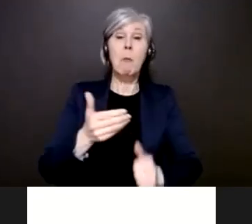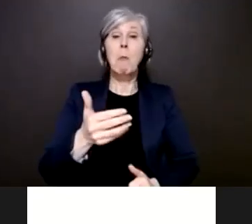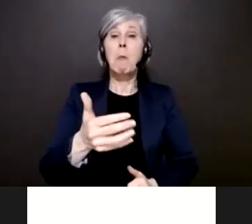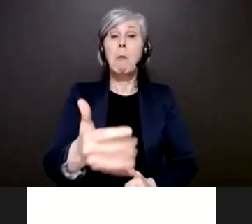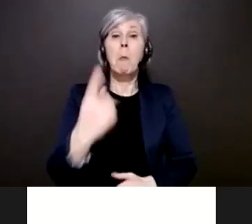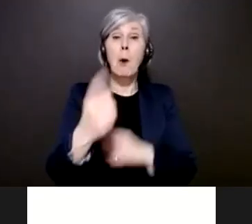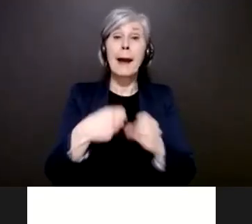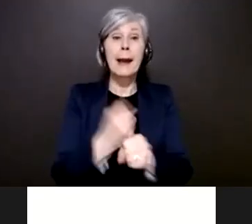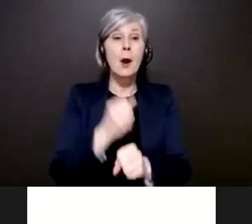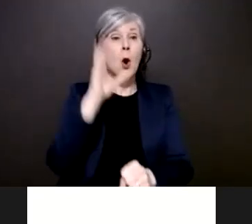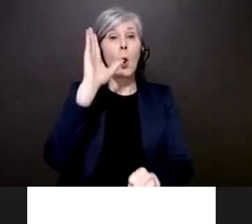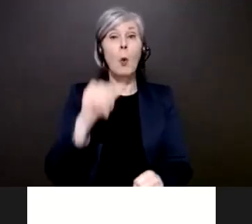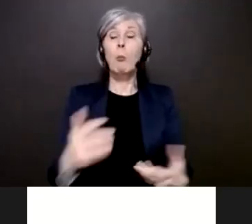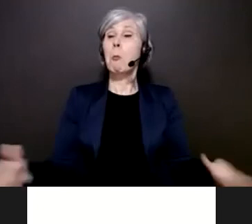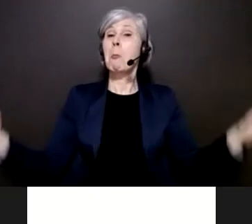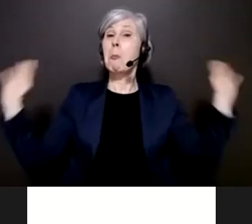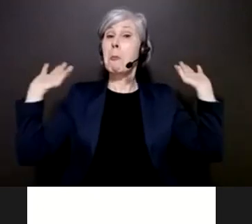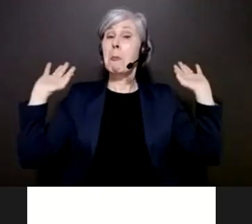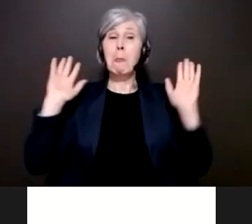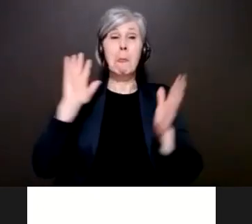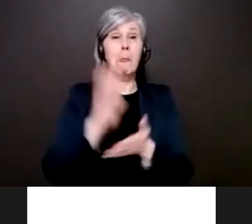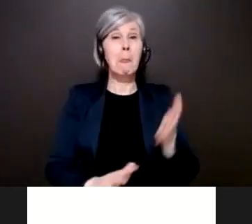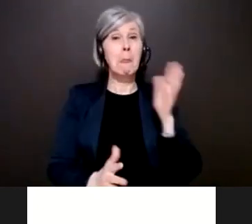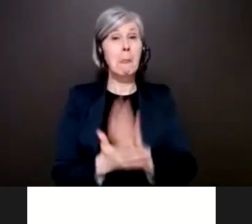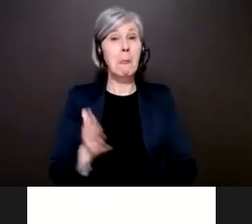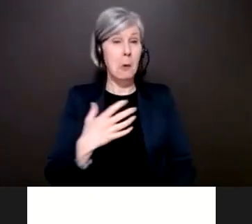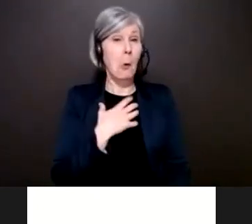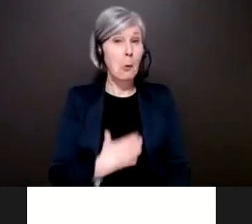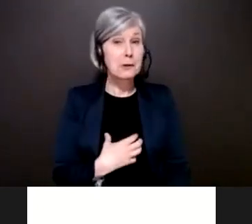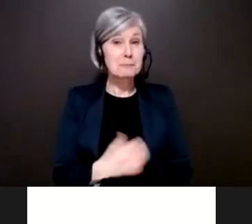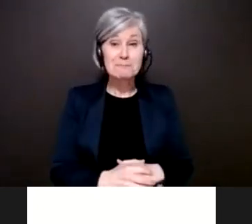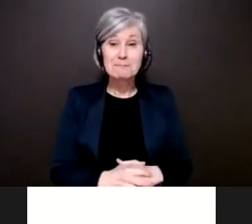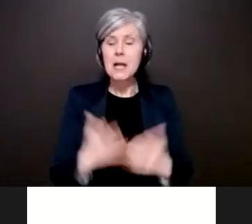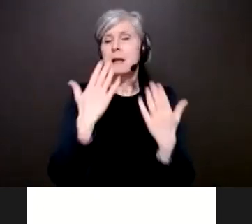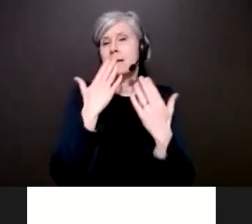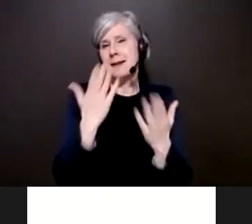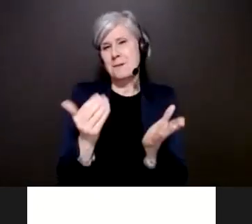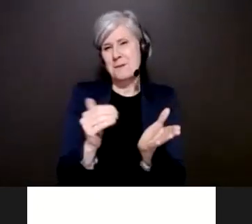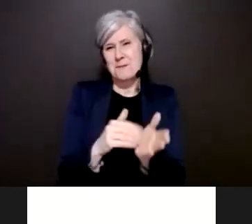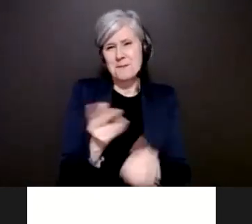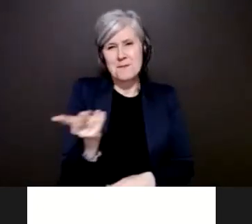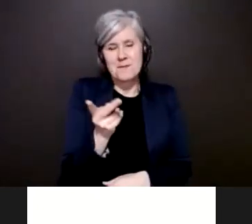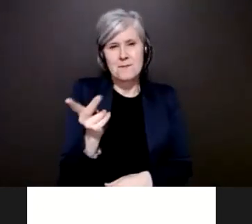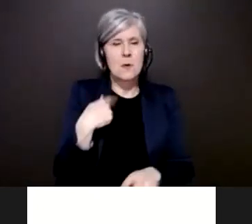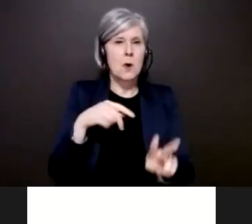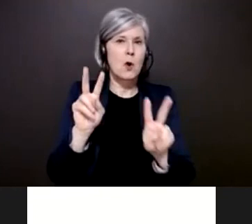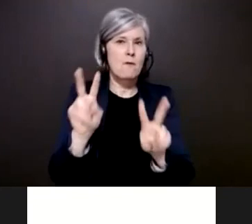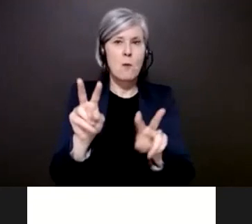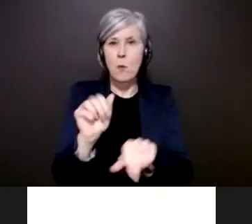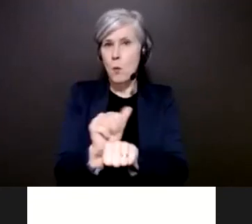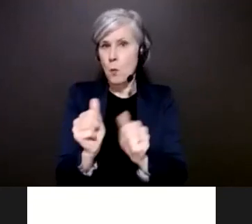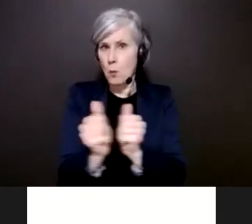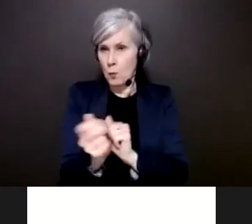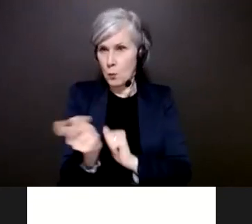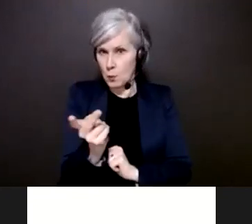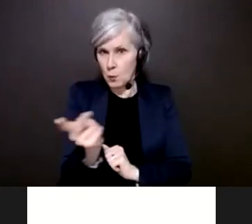It would be awesome. Anyway, thank you so much again. And I look forward to continue working with you. And we've posted the information, and I'll put